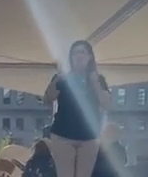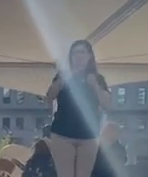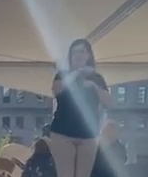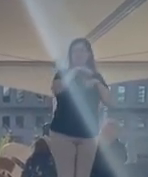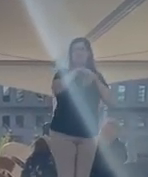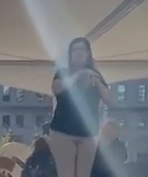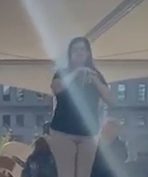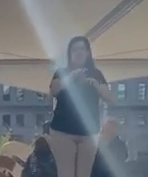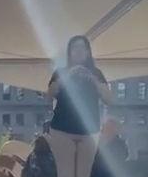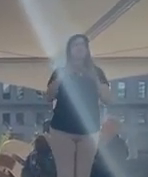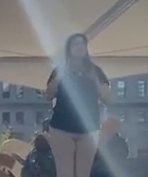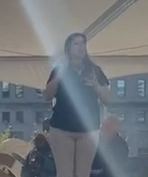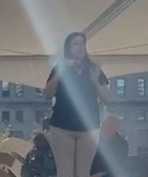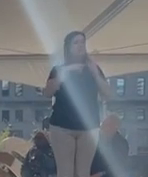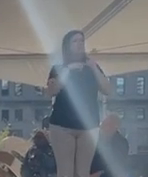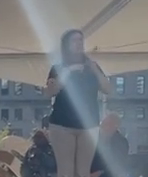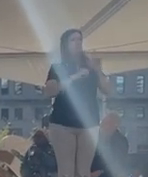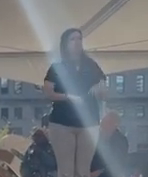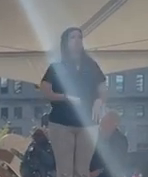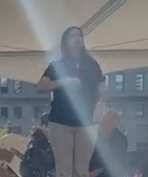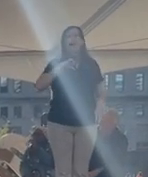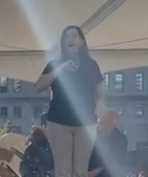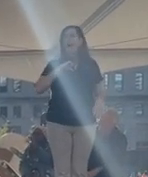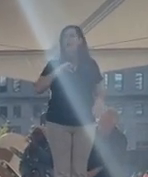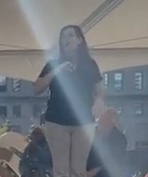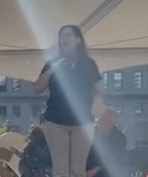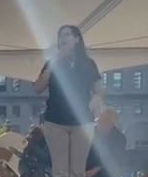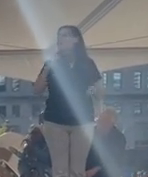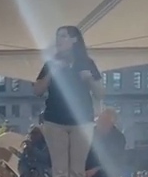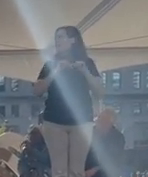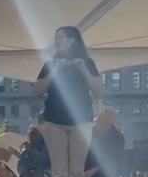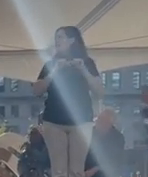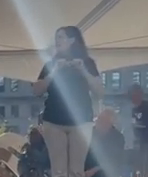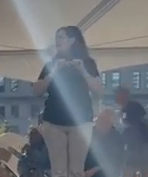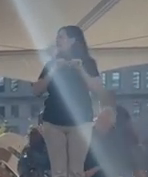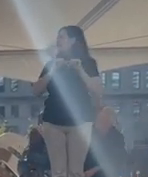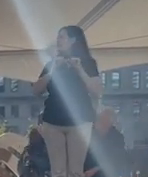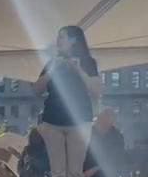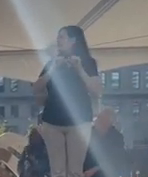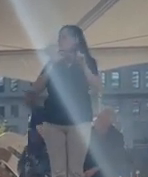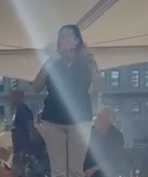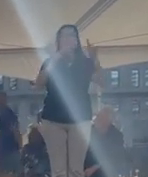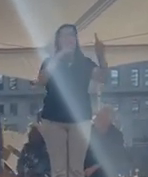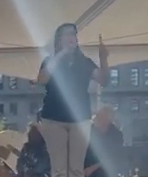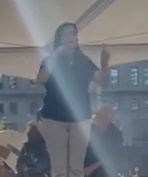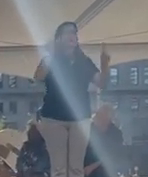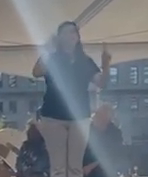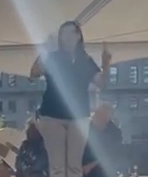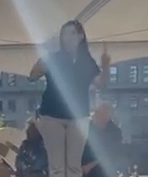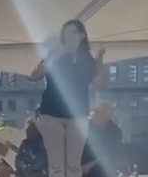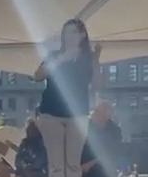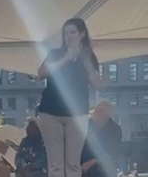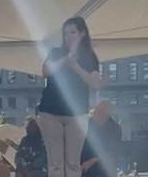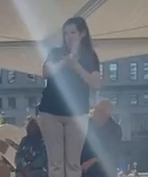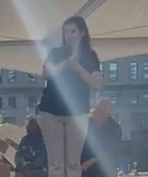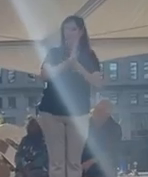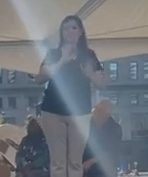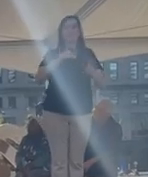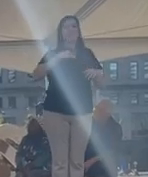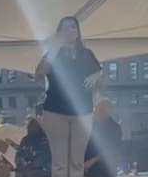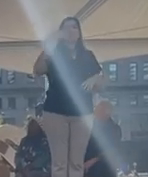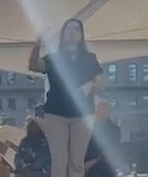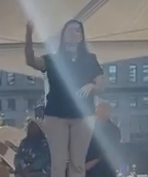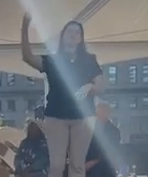march, which signifies pride and continued quest for disability rights. It's reminiscent